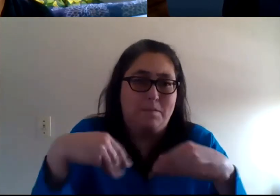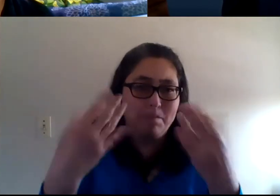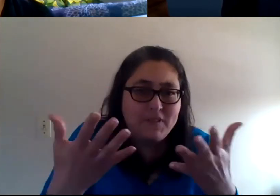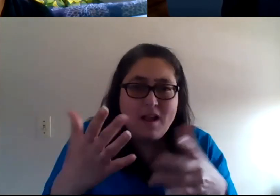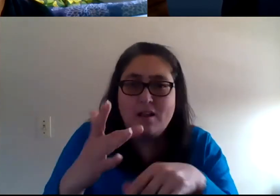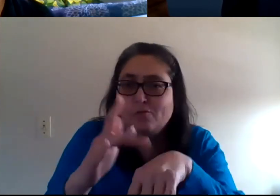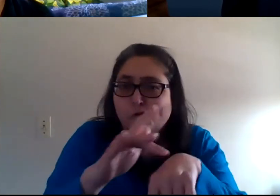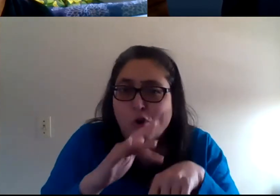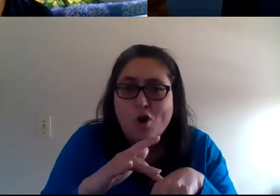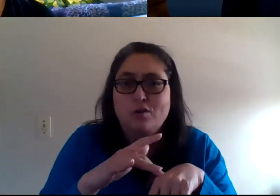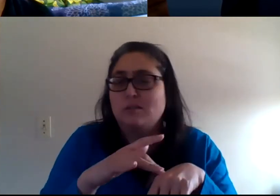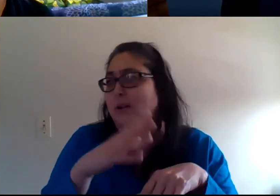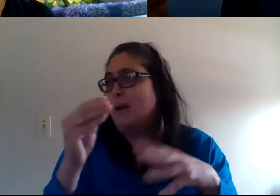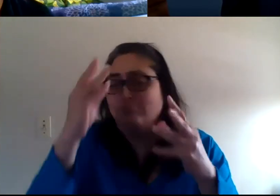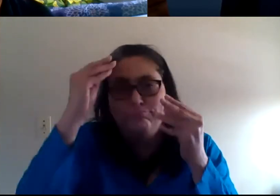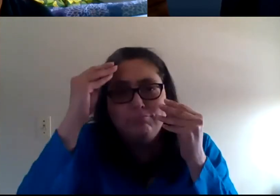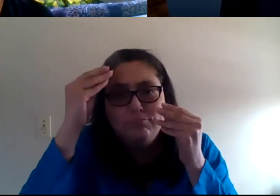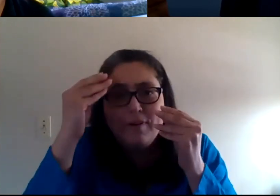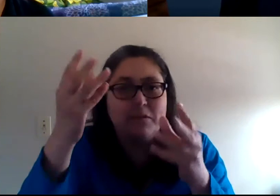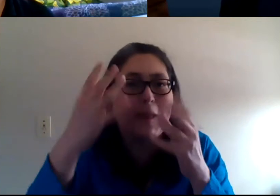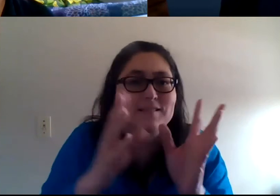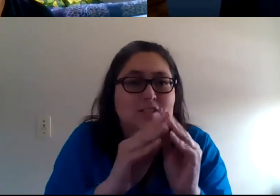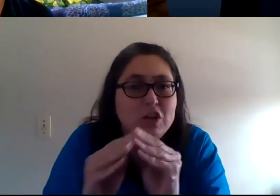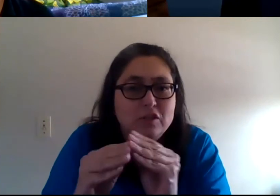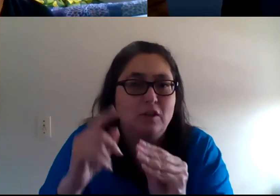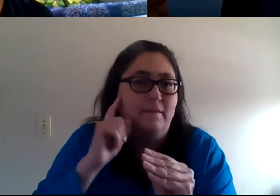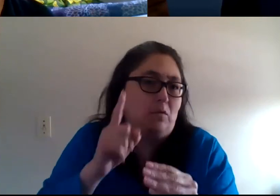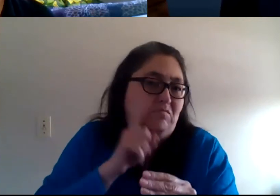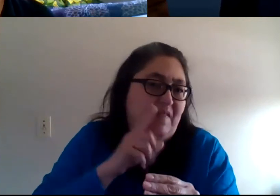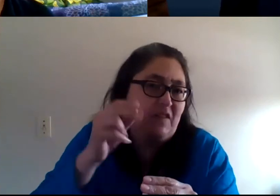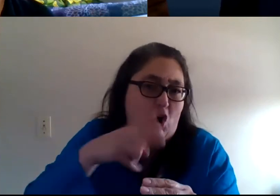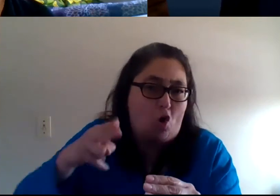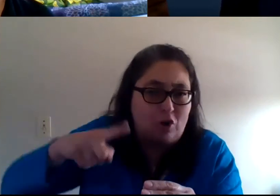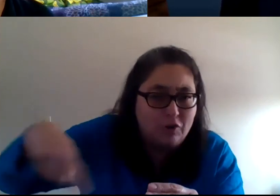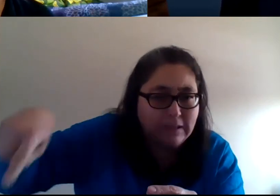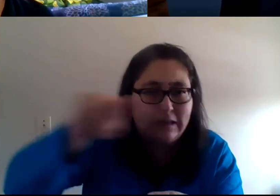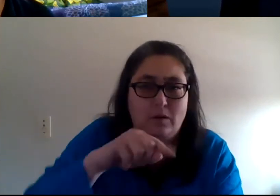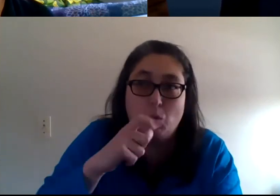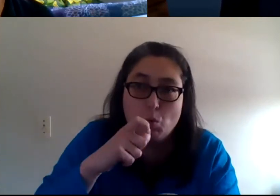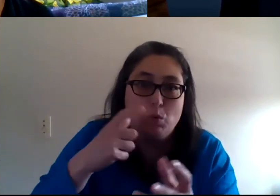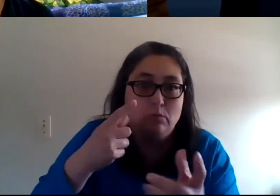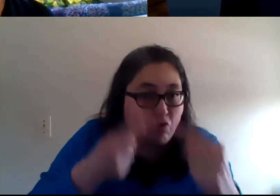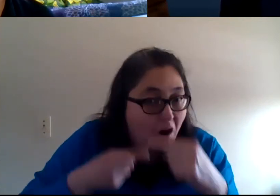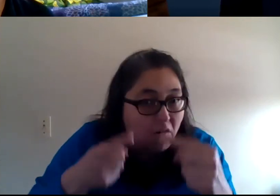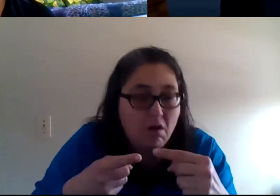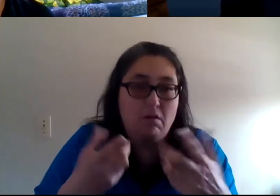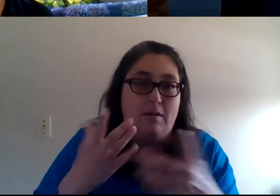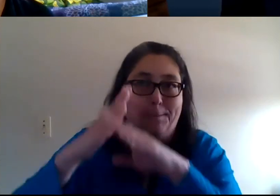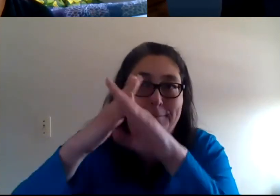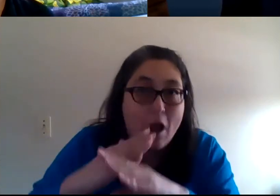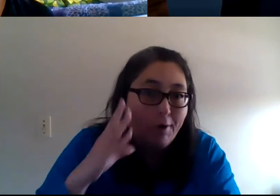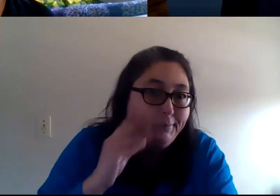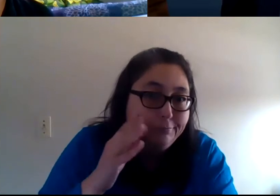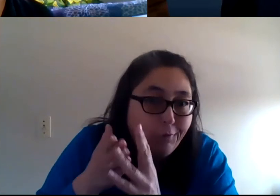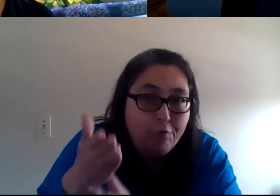I'm thinking, it seems that, we provide resources and information, seminars and so forth for the deaf and hard of hearing, who